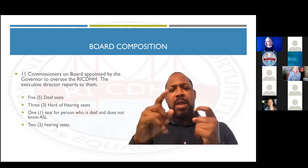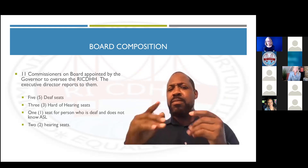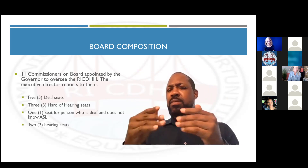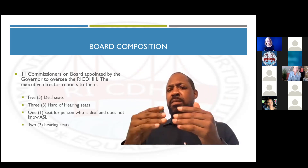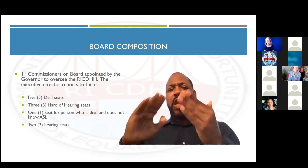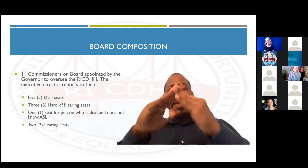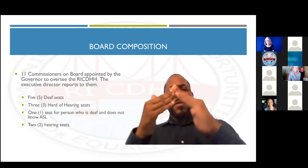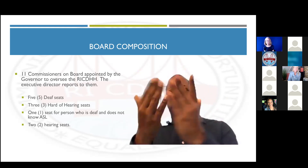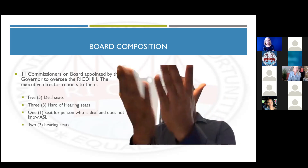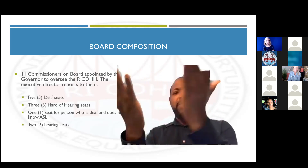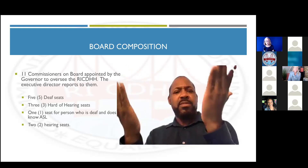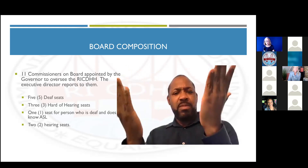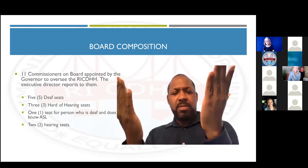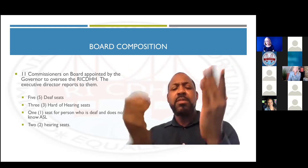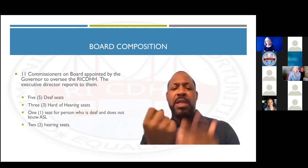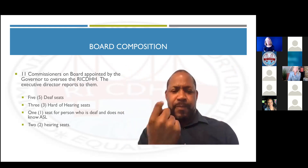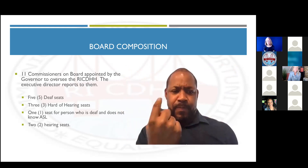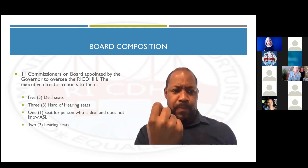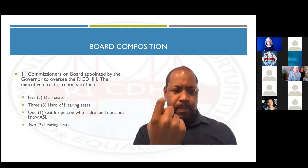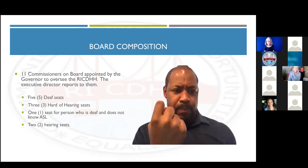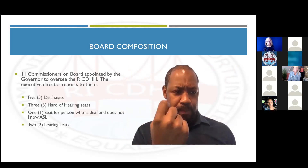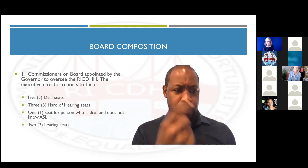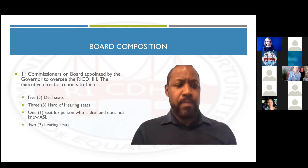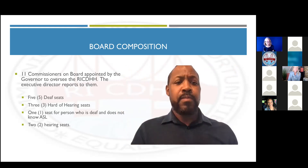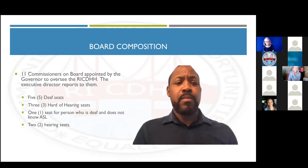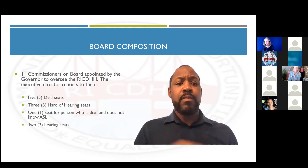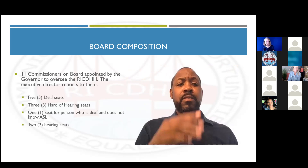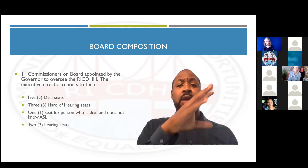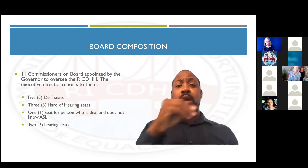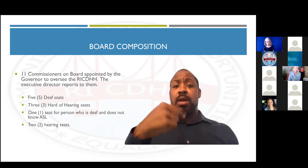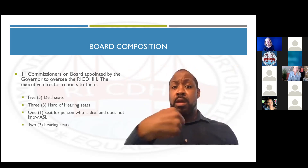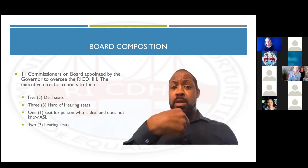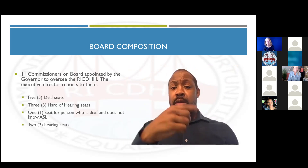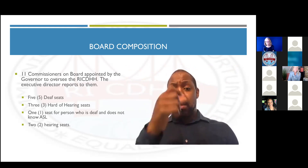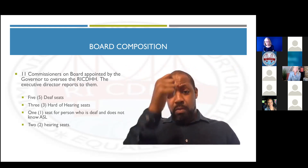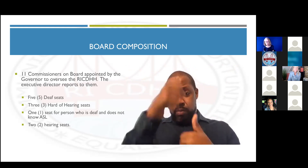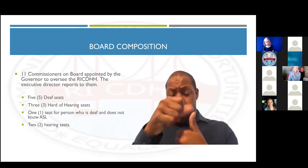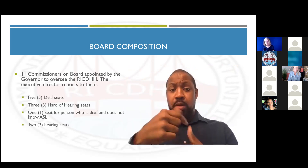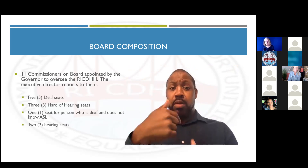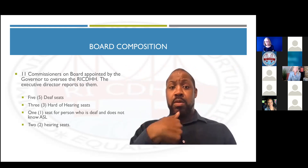technically, but there are 11 seats that the community can see and interact with.